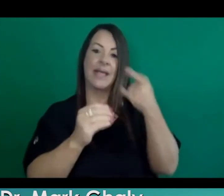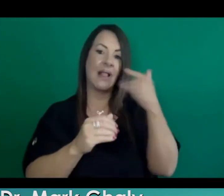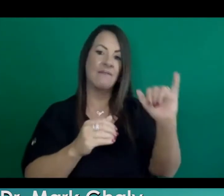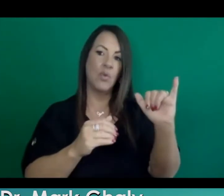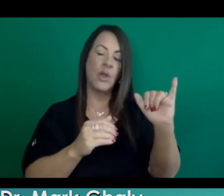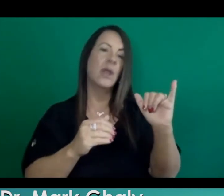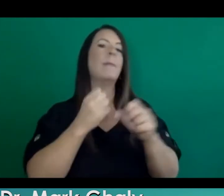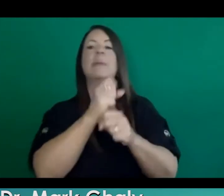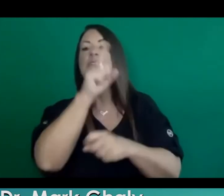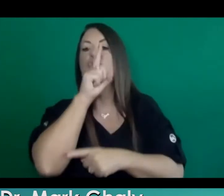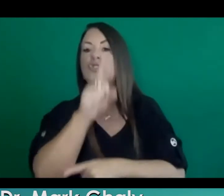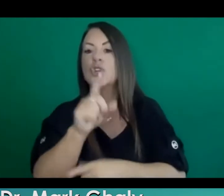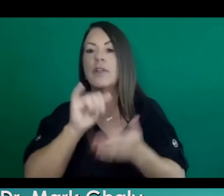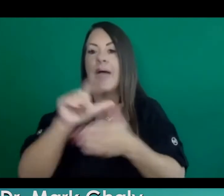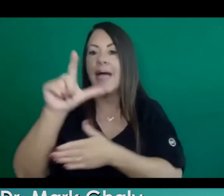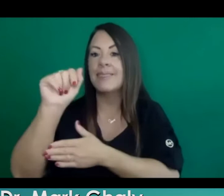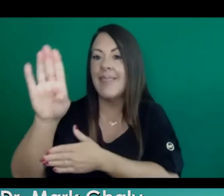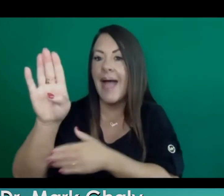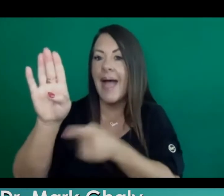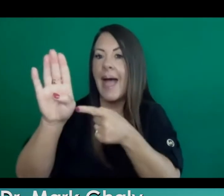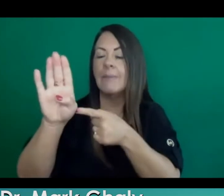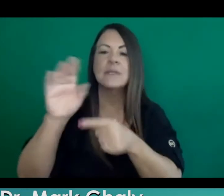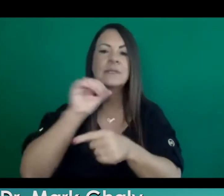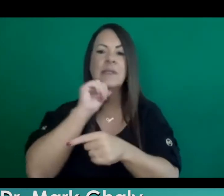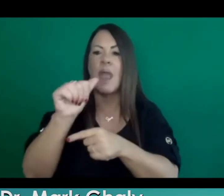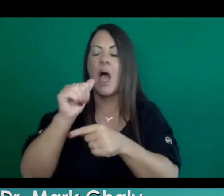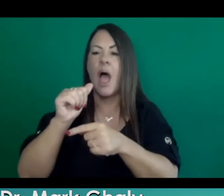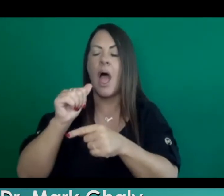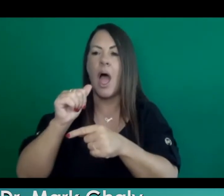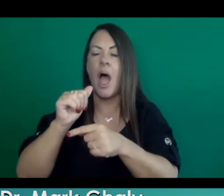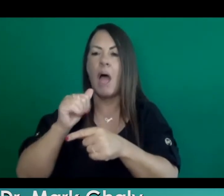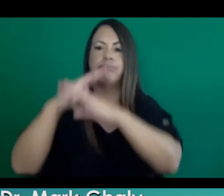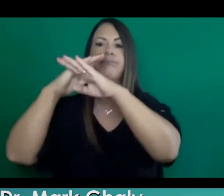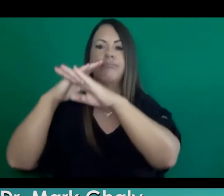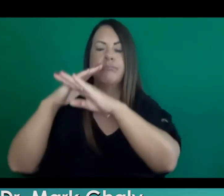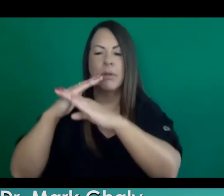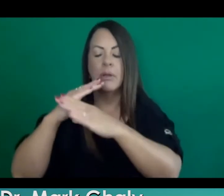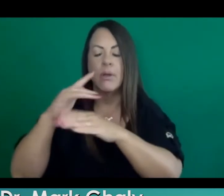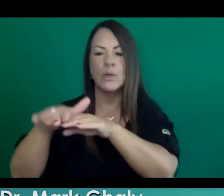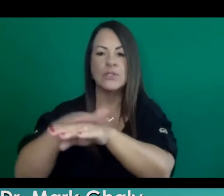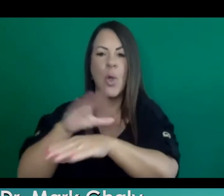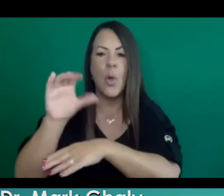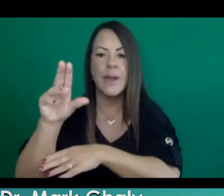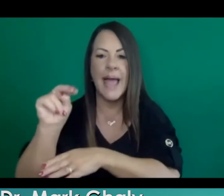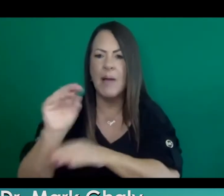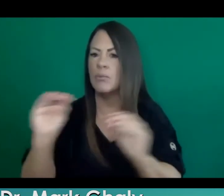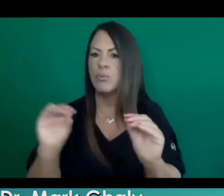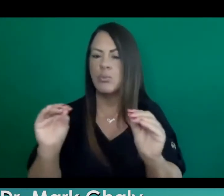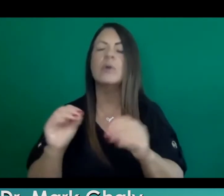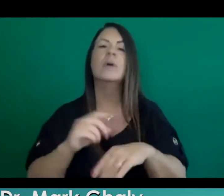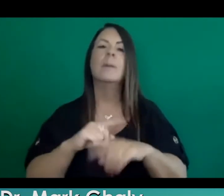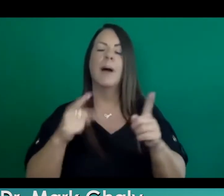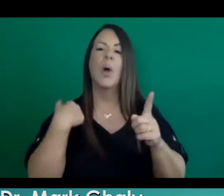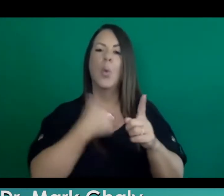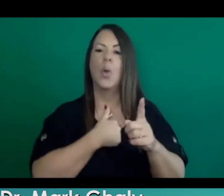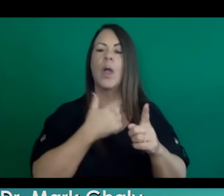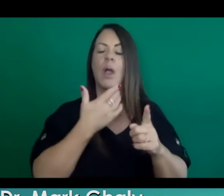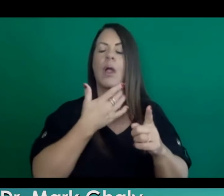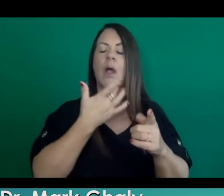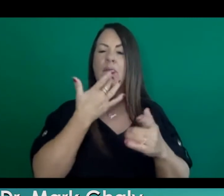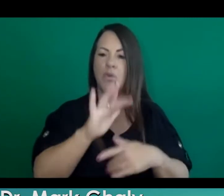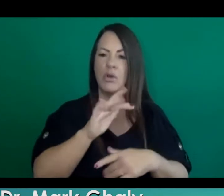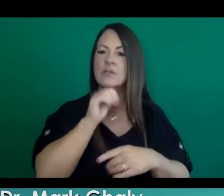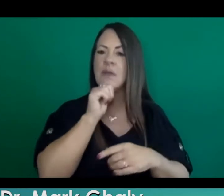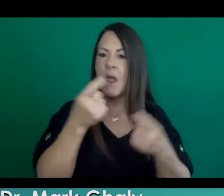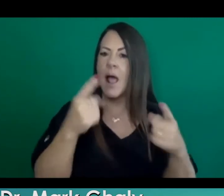impacted by the wildfires in any way. And we know that having California create really